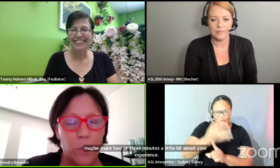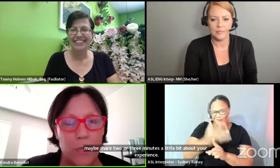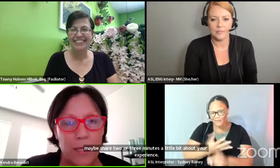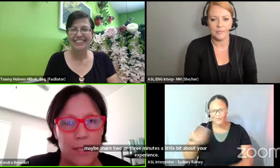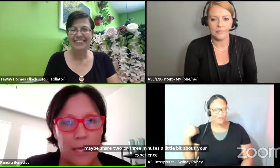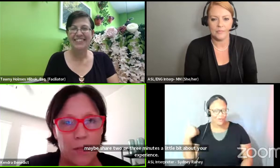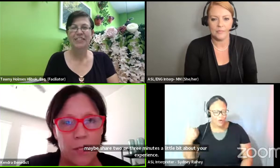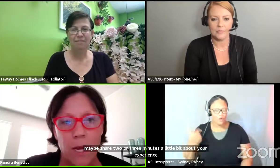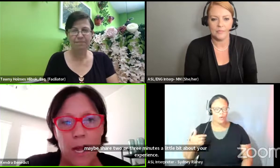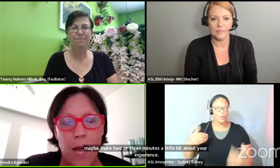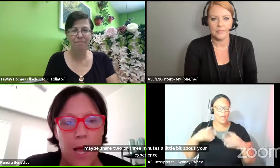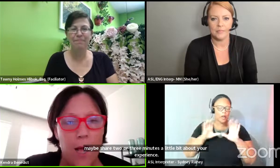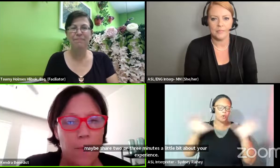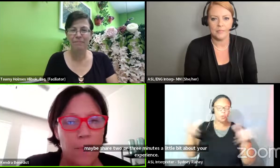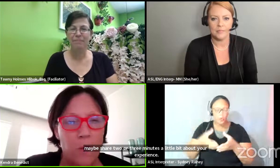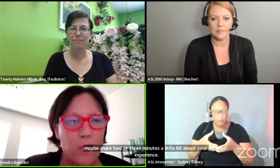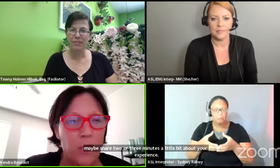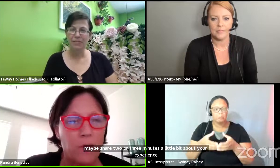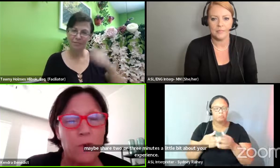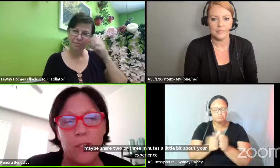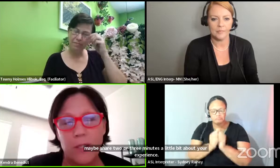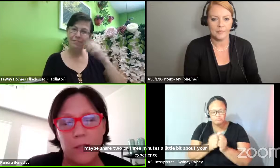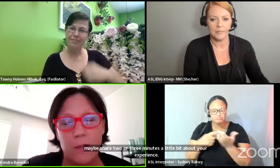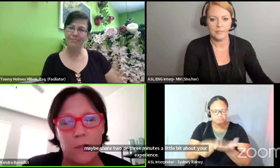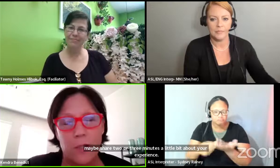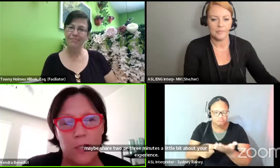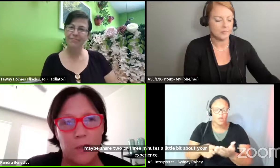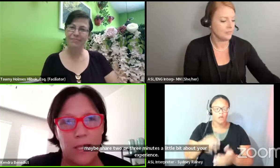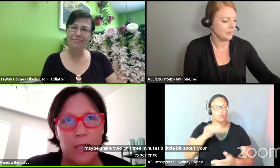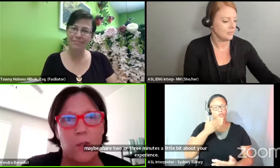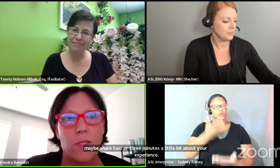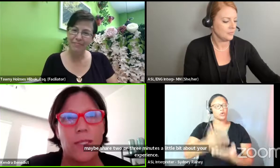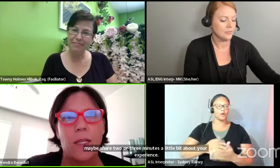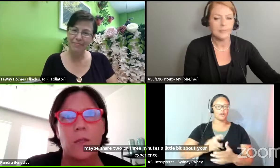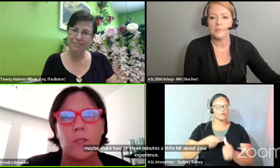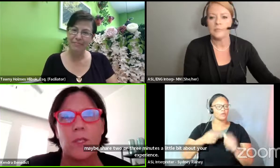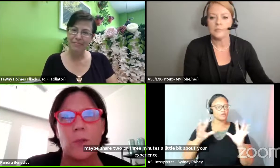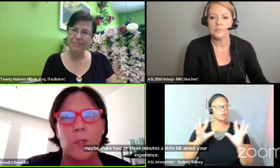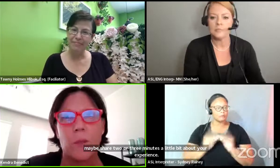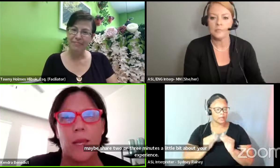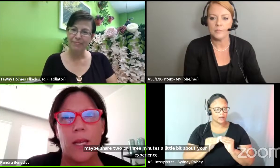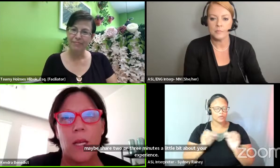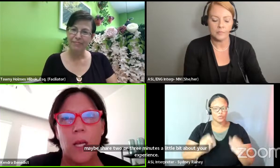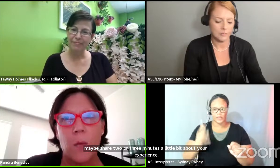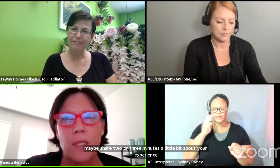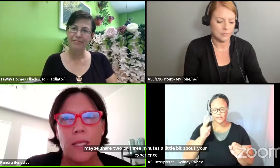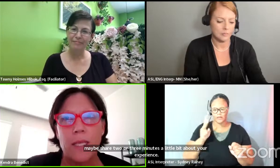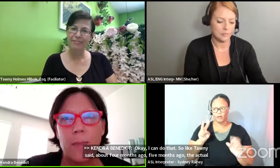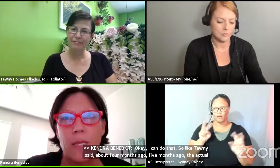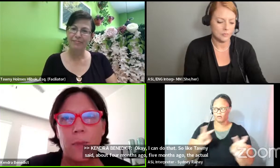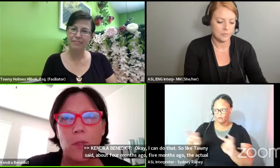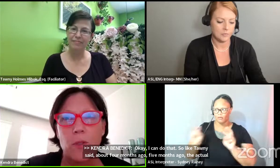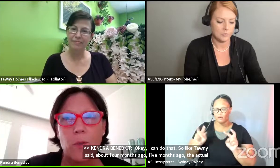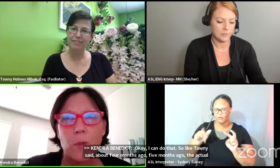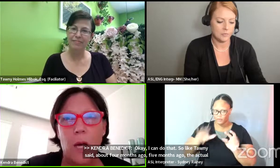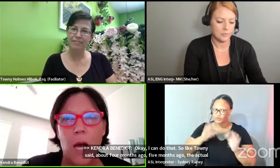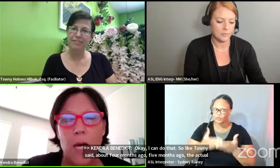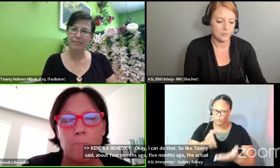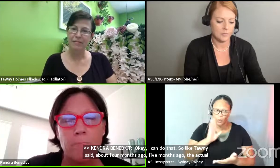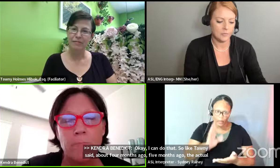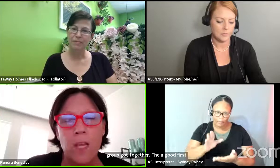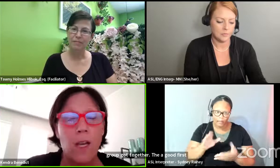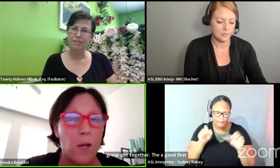actual group got together. It was a good first meeting. You could tell it was a group that was going to be able